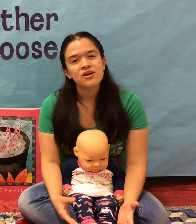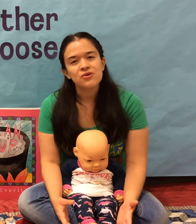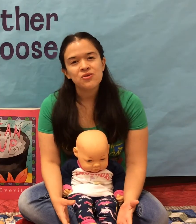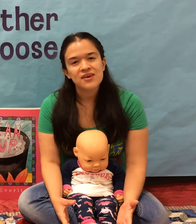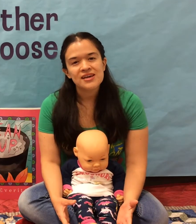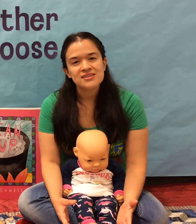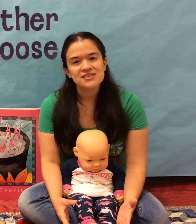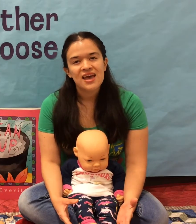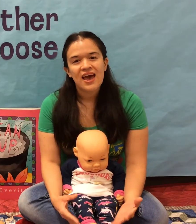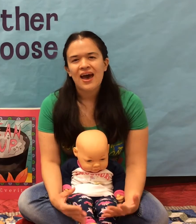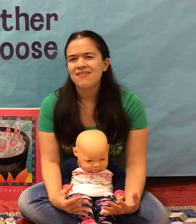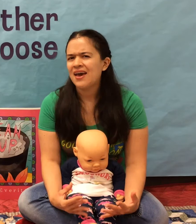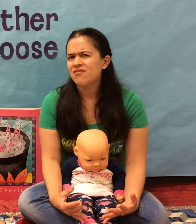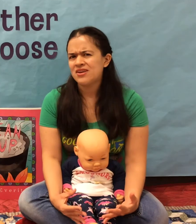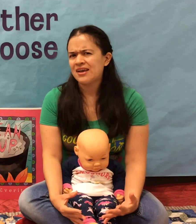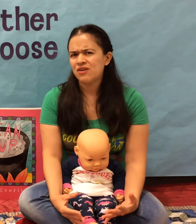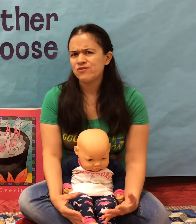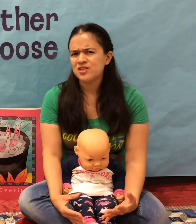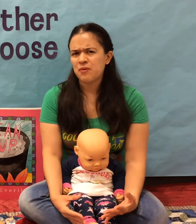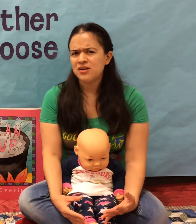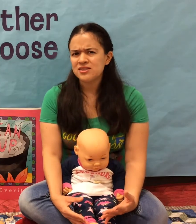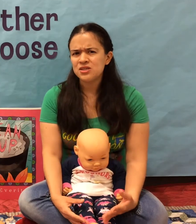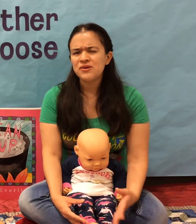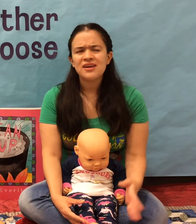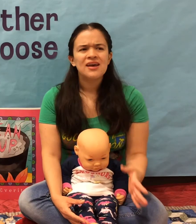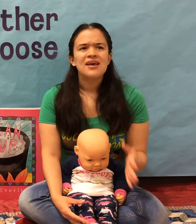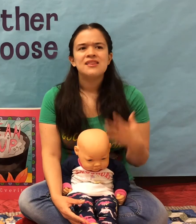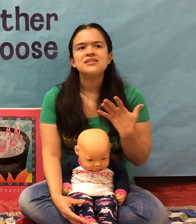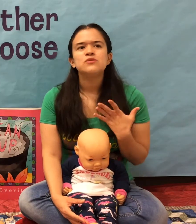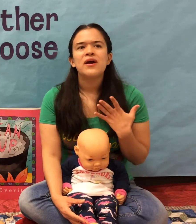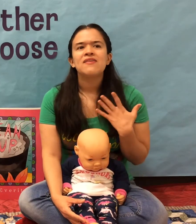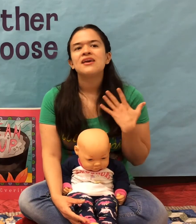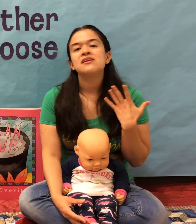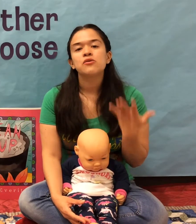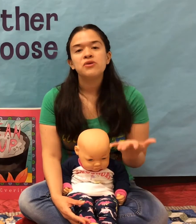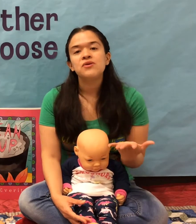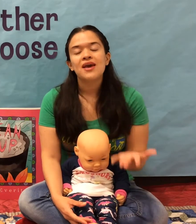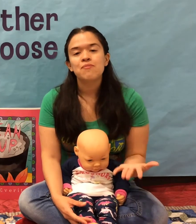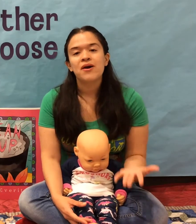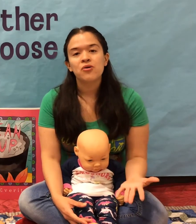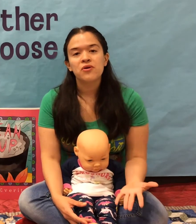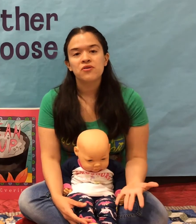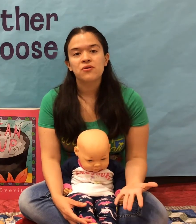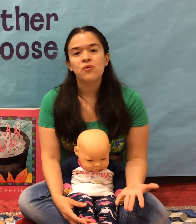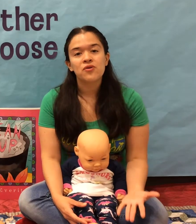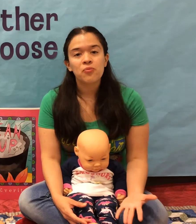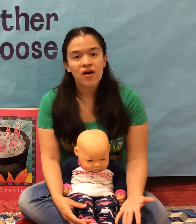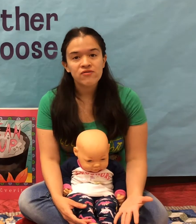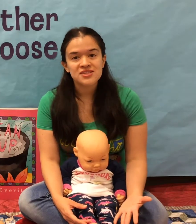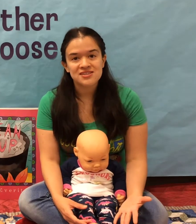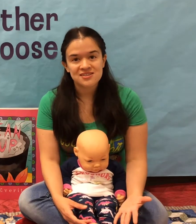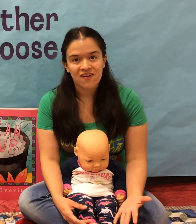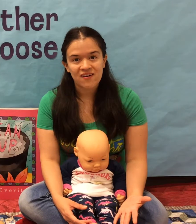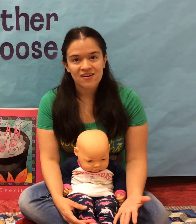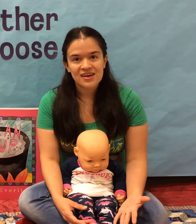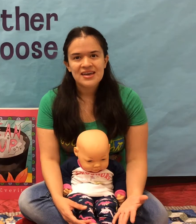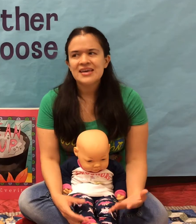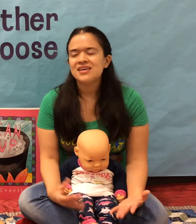new things and they have a negative response to it. This way they can communicate better with you what their preferences are. Gives